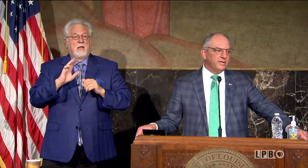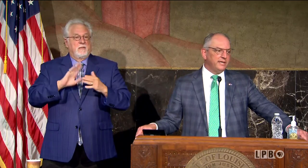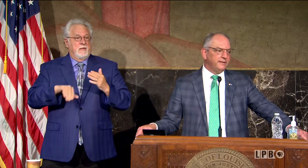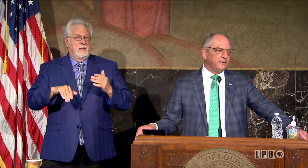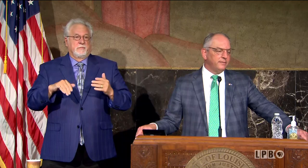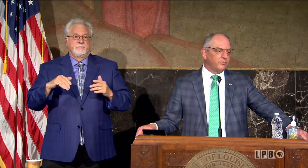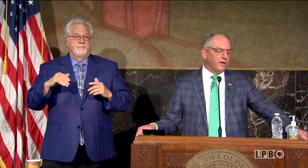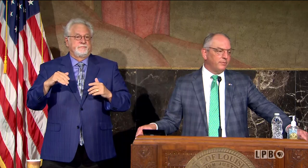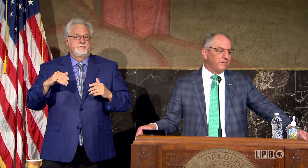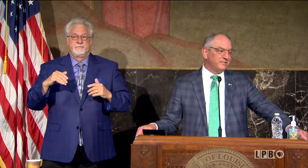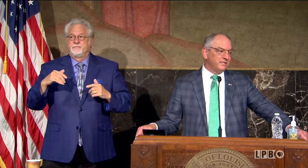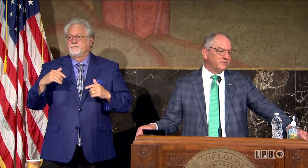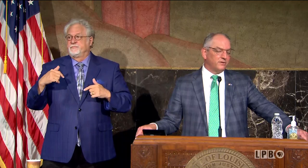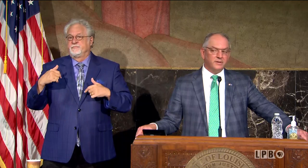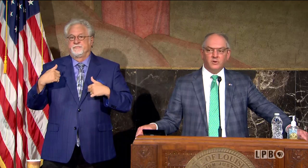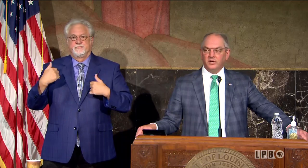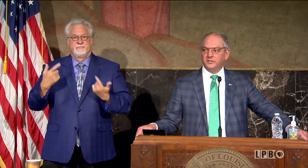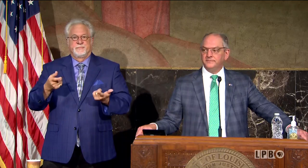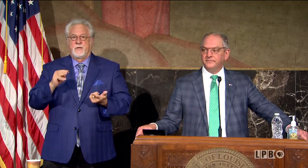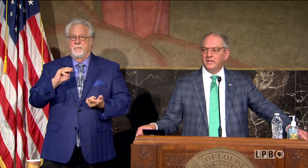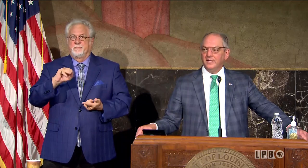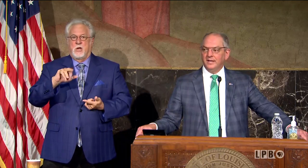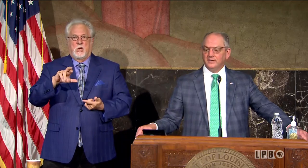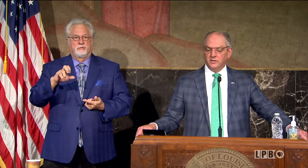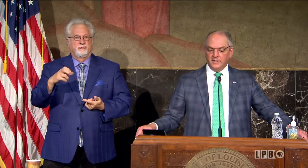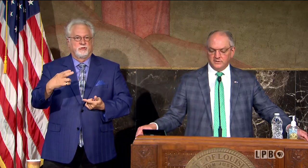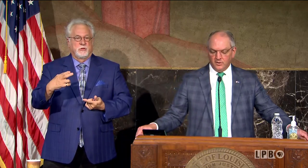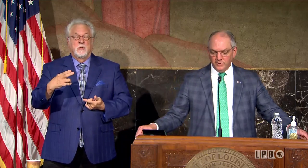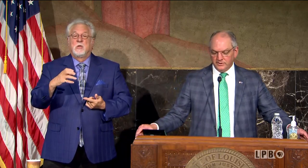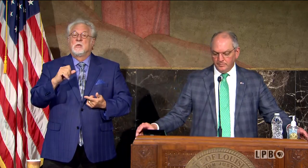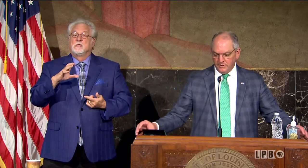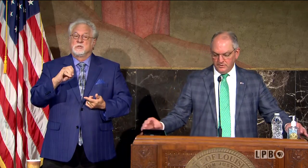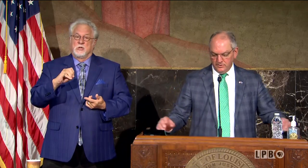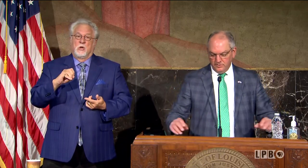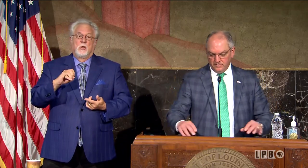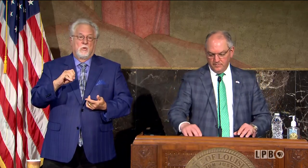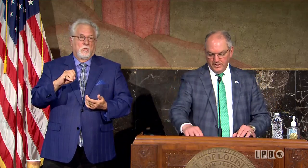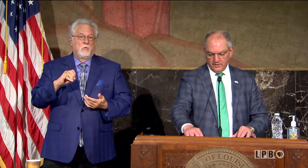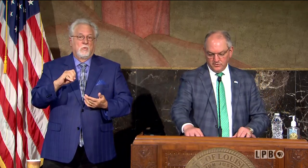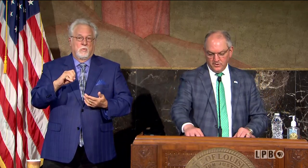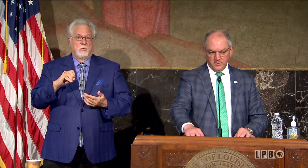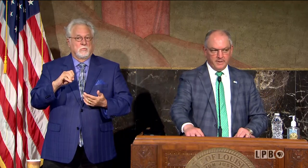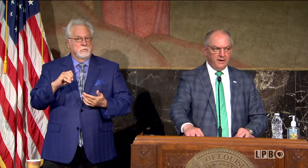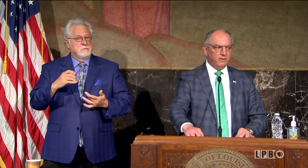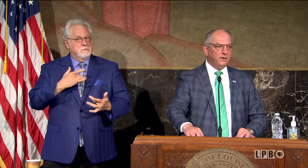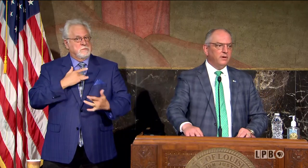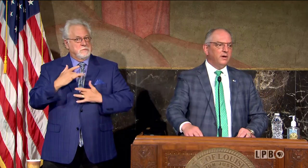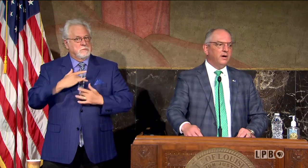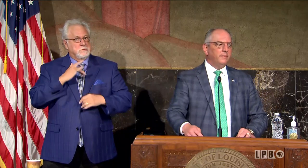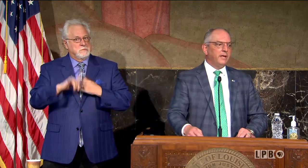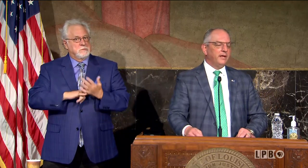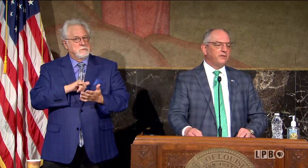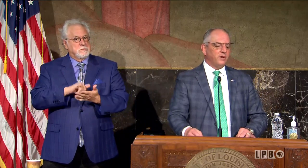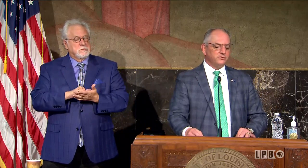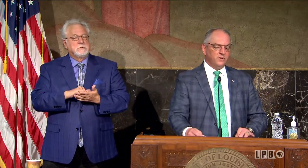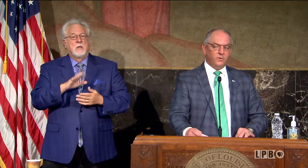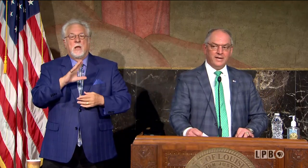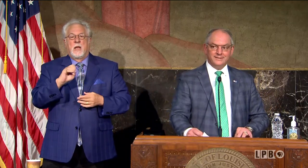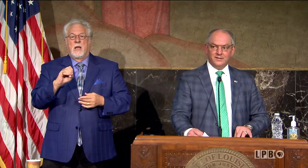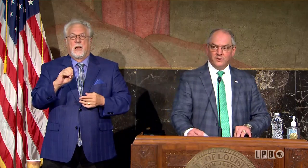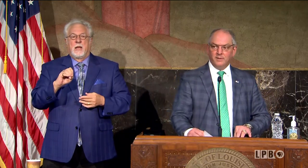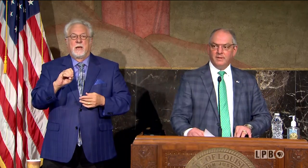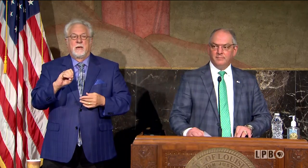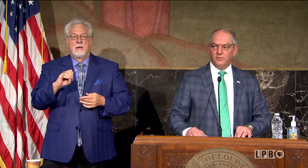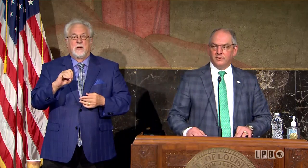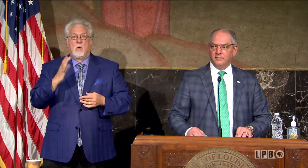we have seen probably since early March. And so that's always something to be concerned about, and that's also why